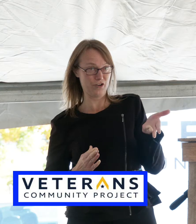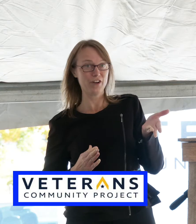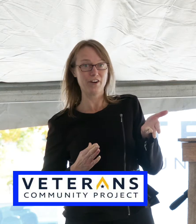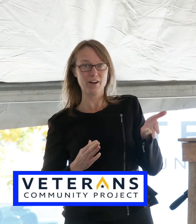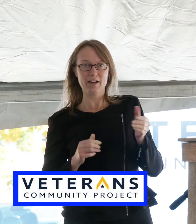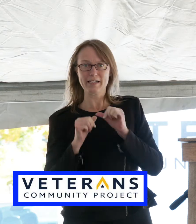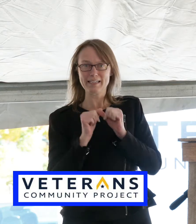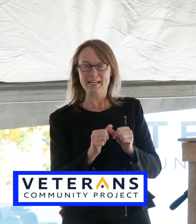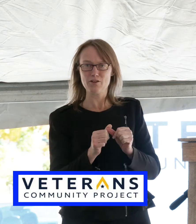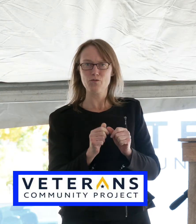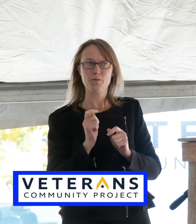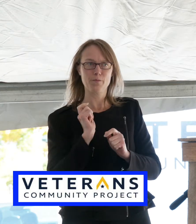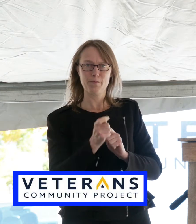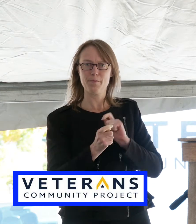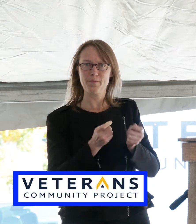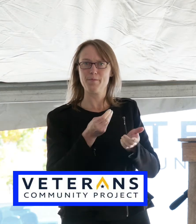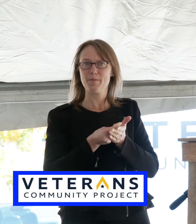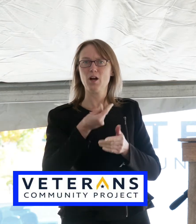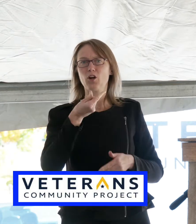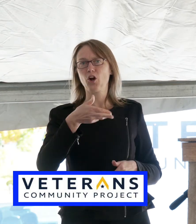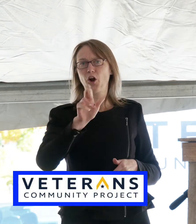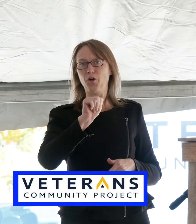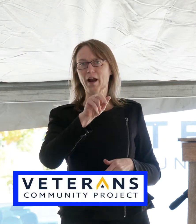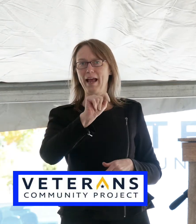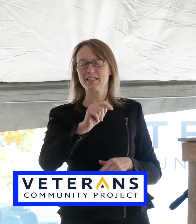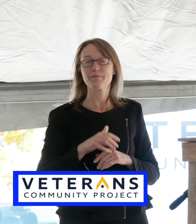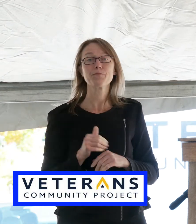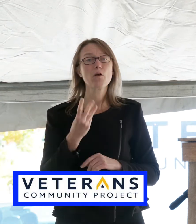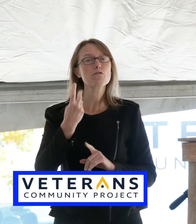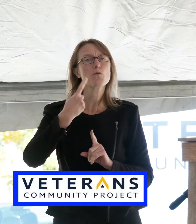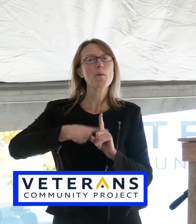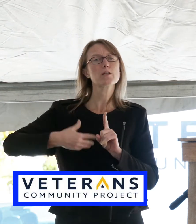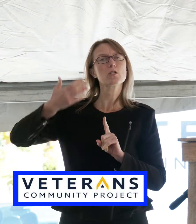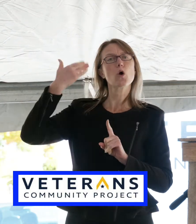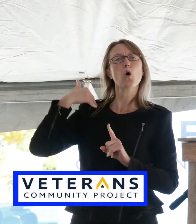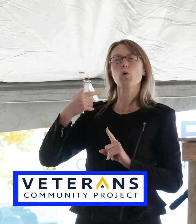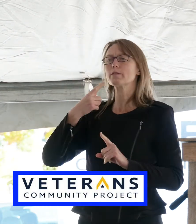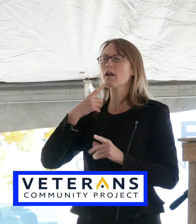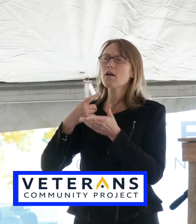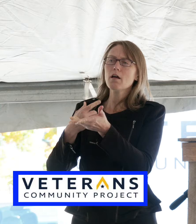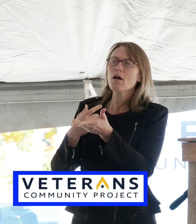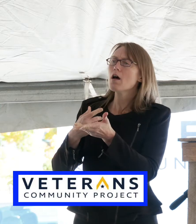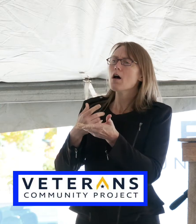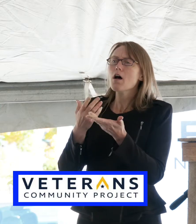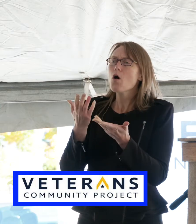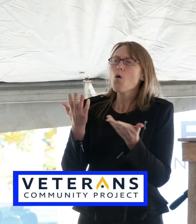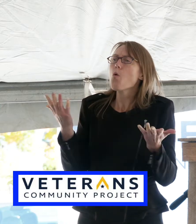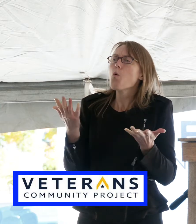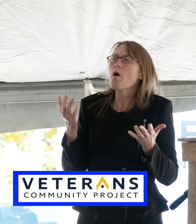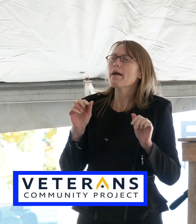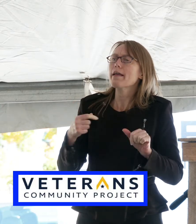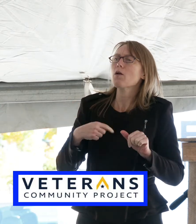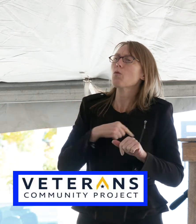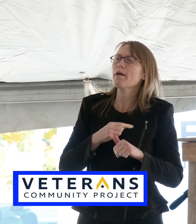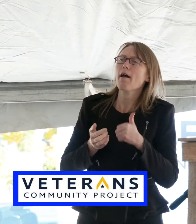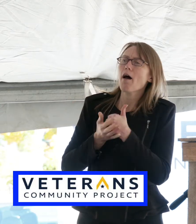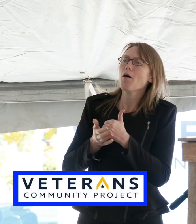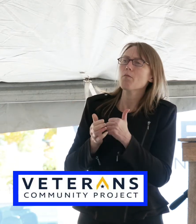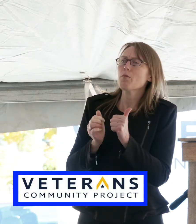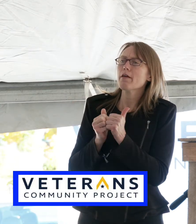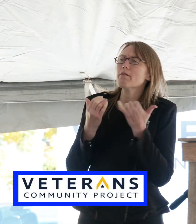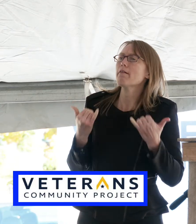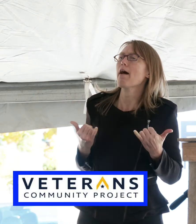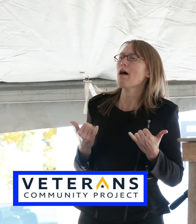It's a great relationship. And a few months ago, they came to us and they said, hey, by the way, what can we help with now? And we said, well, hey, we have an idea for